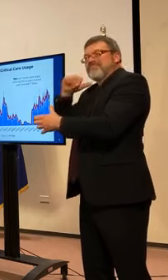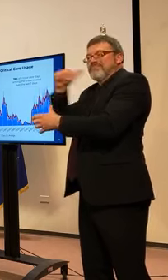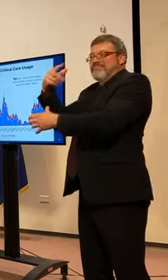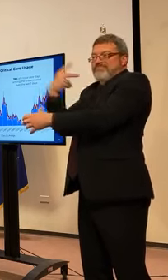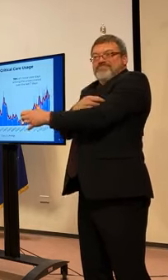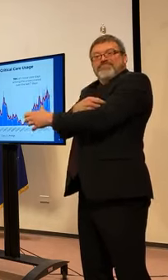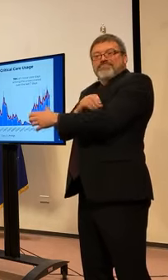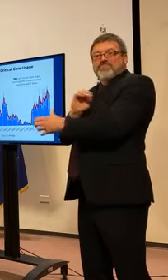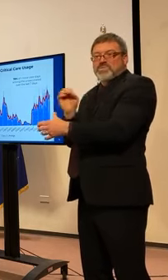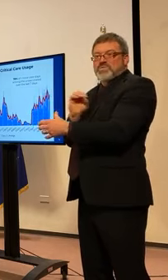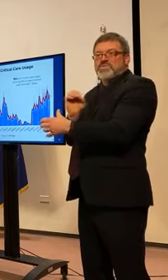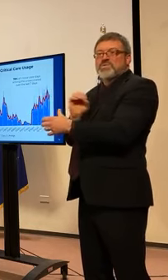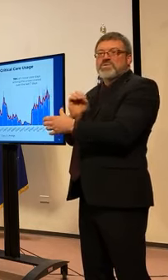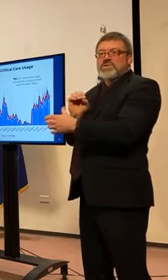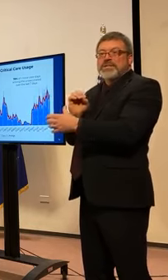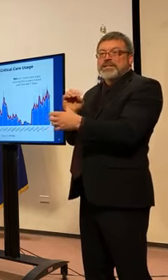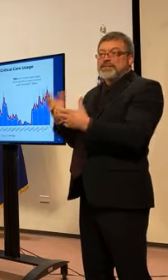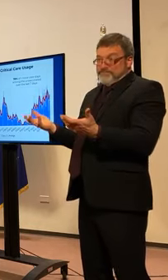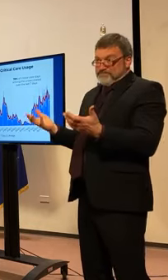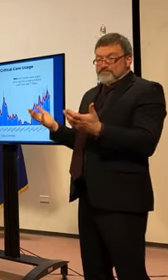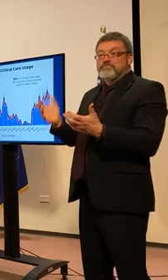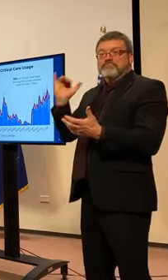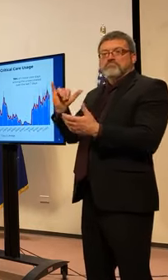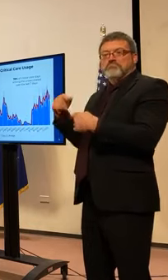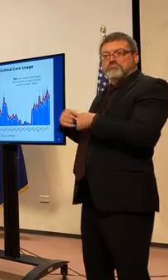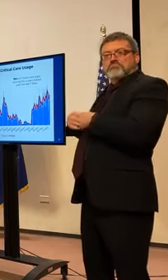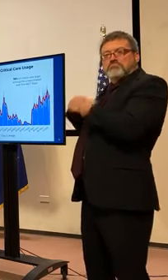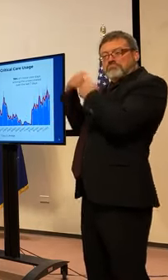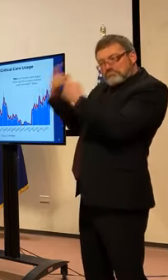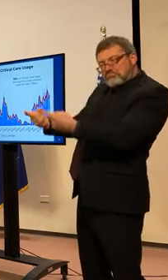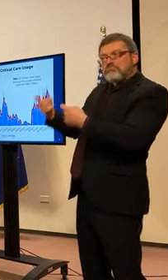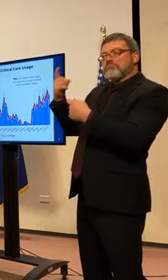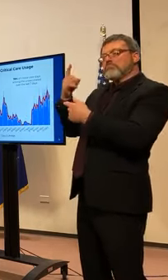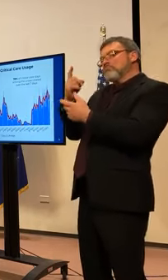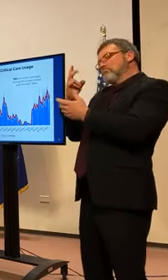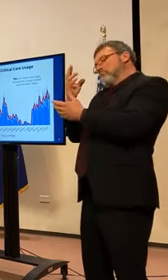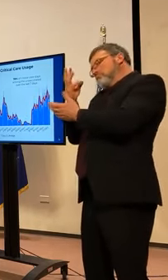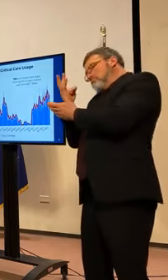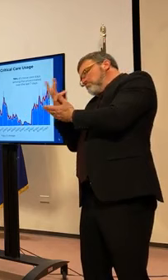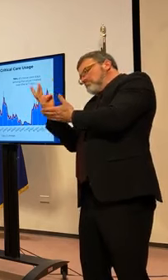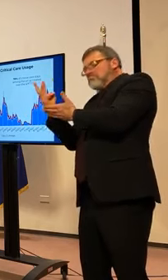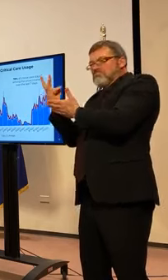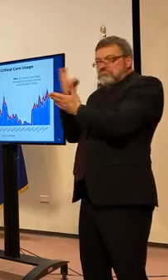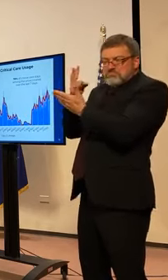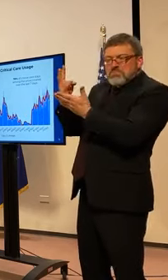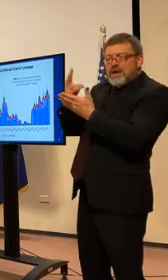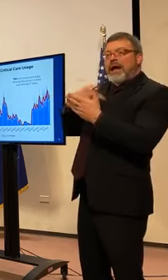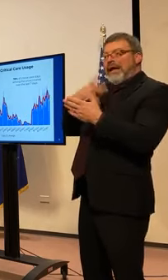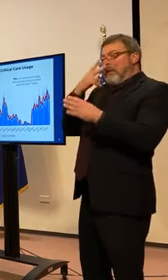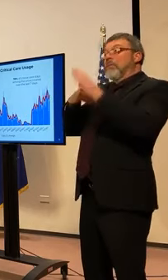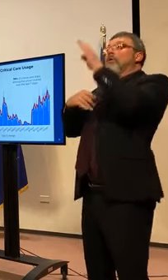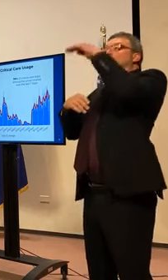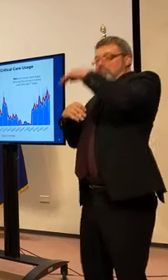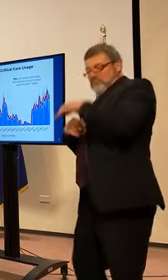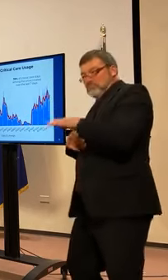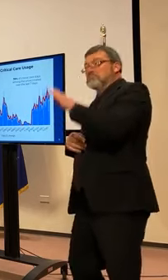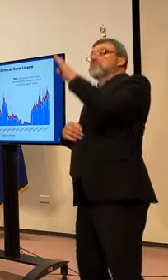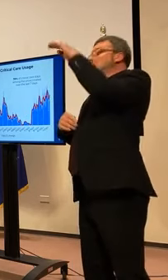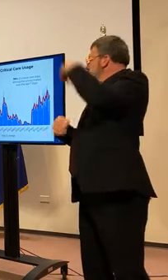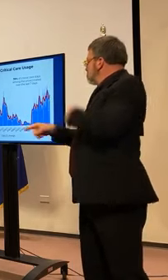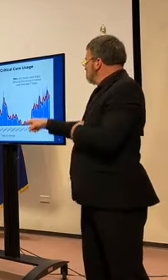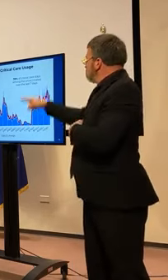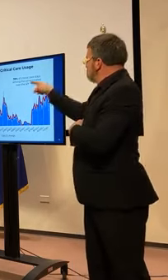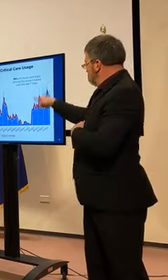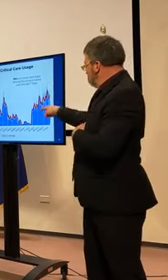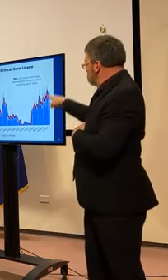6 or 7 weeks, you can see the ICU numbers have fluctuated up and down, but they remain in that sort of constant area, which is good. And again, we